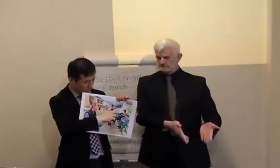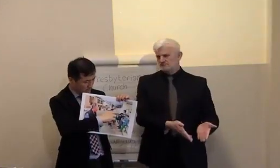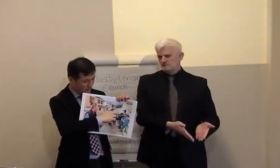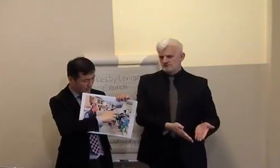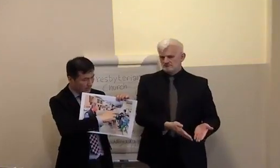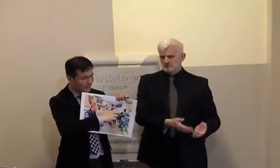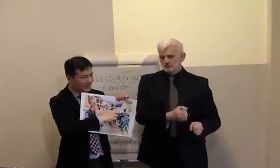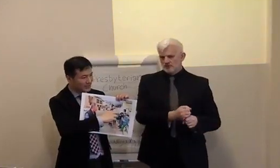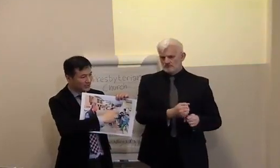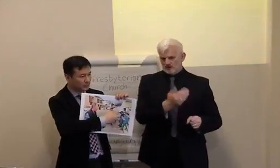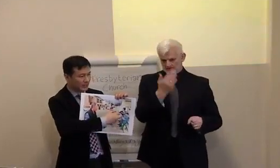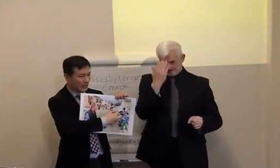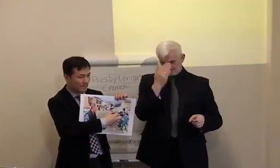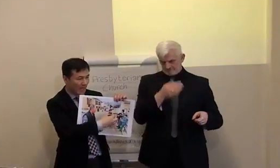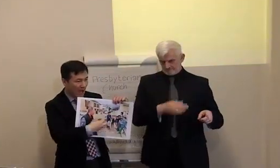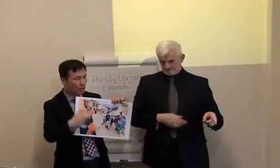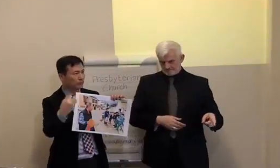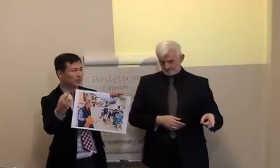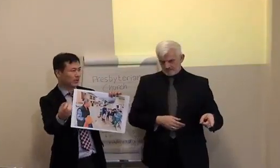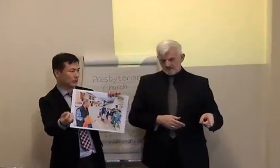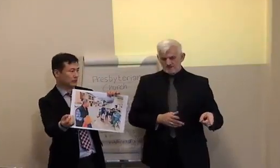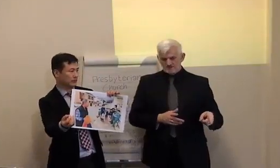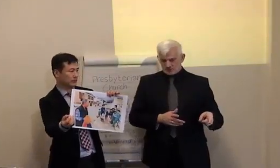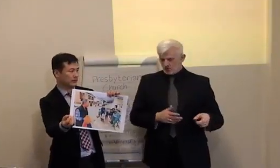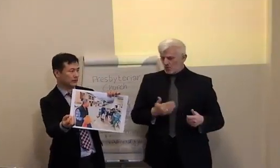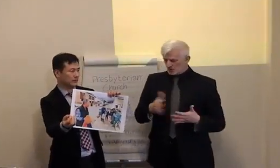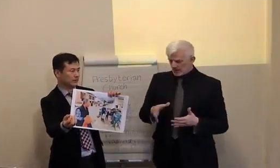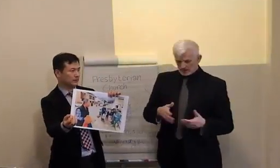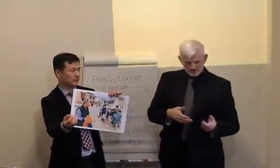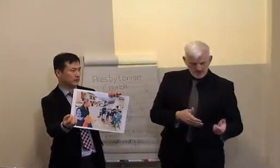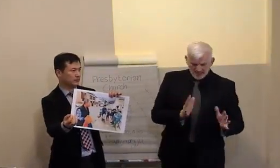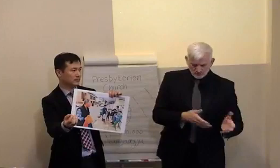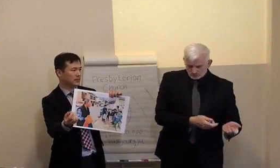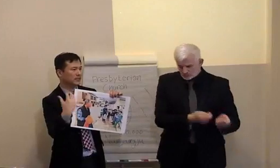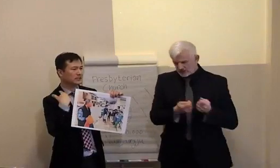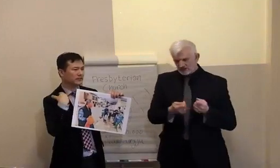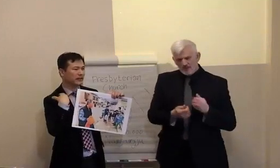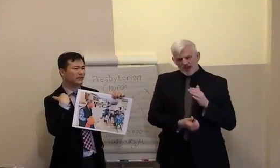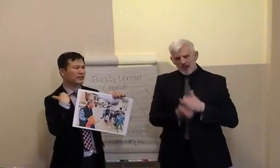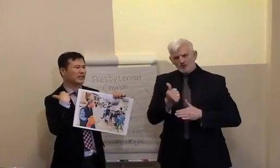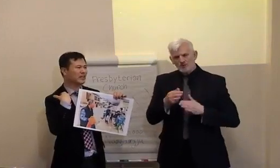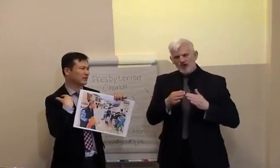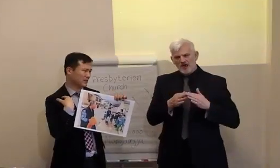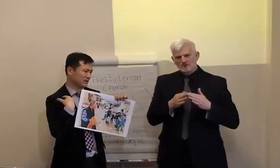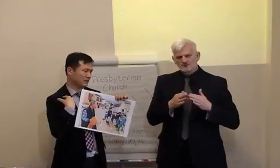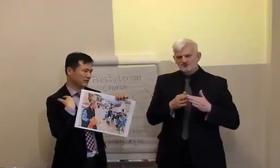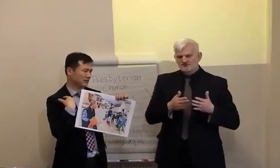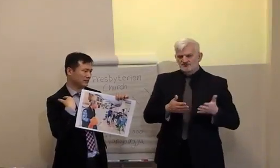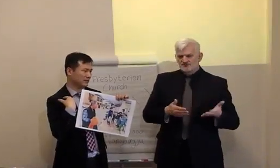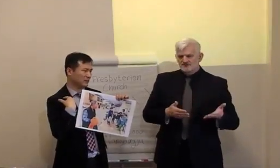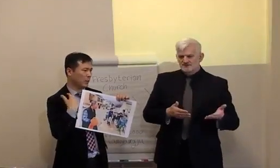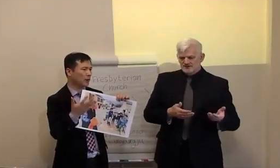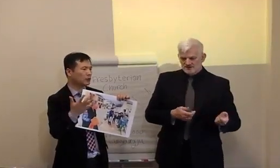She needed to bring them out of the house. She felt very difficult where to